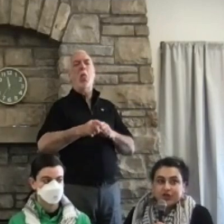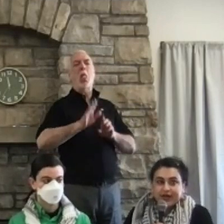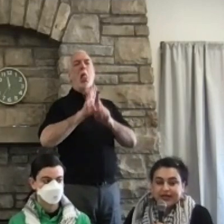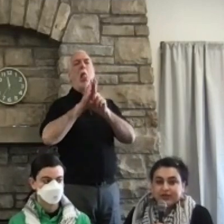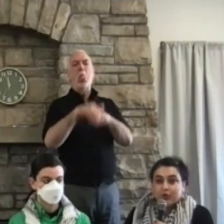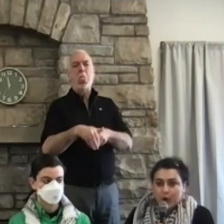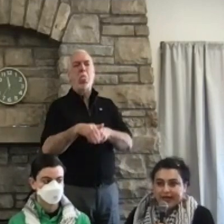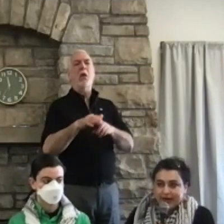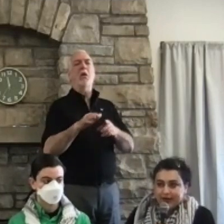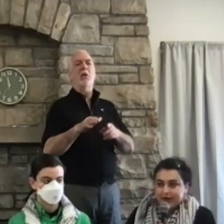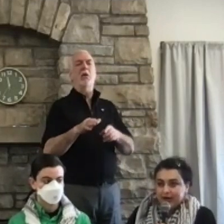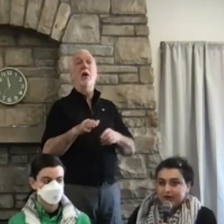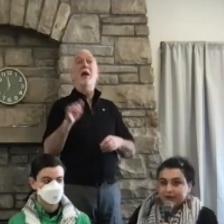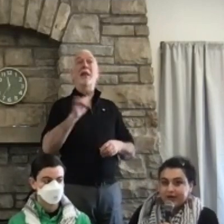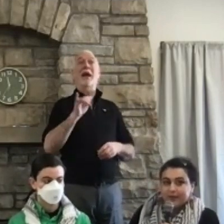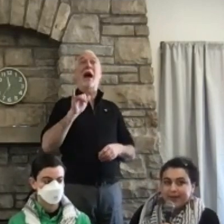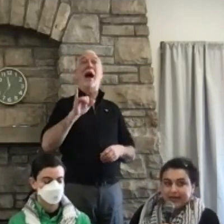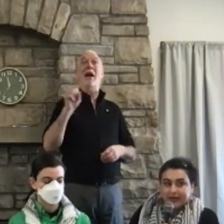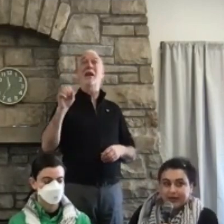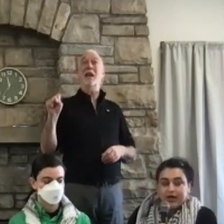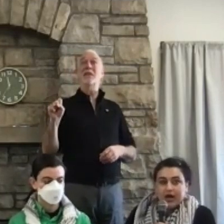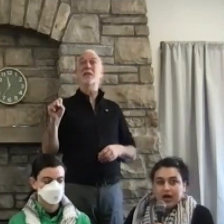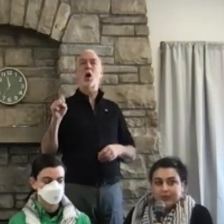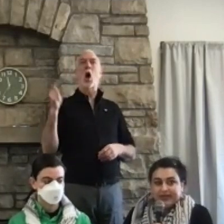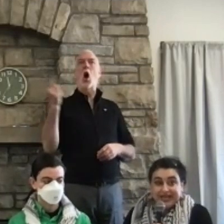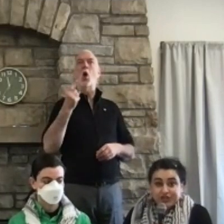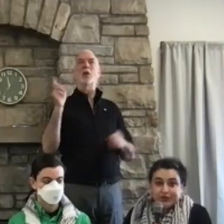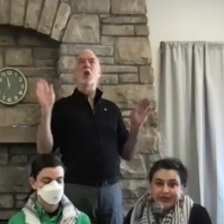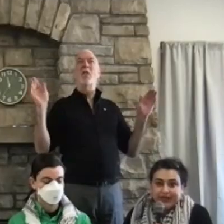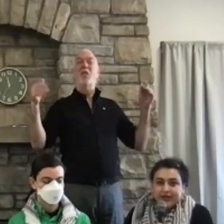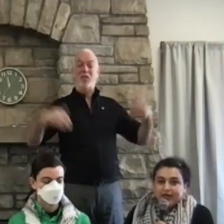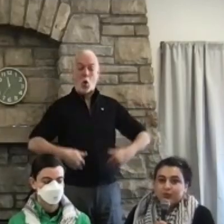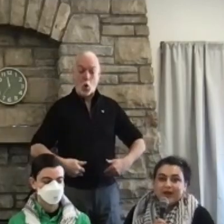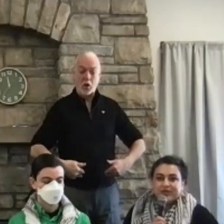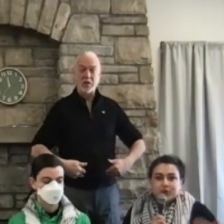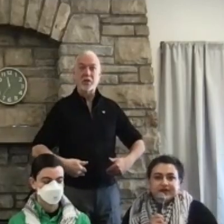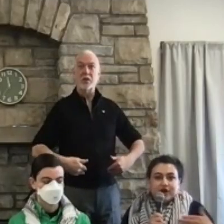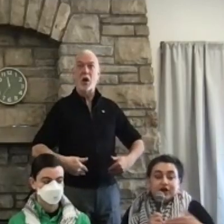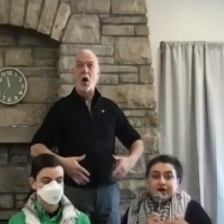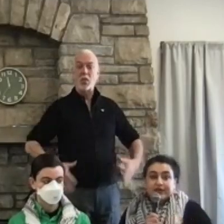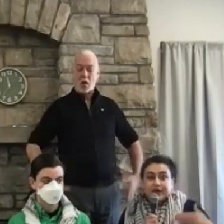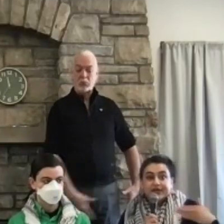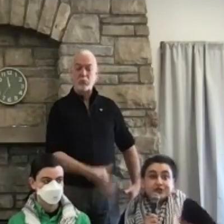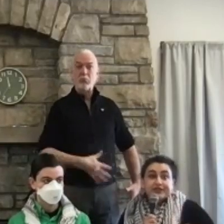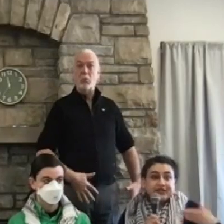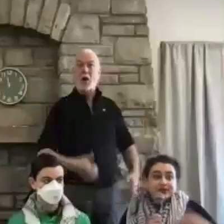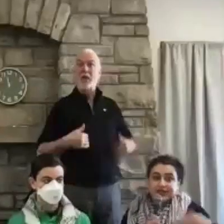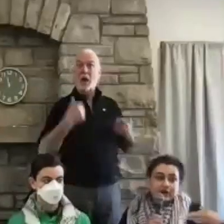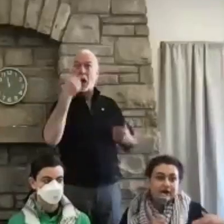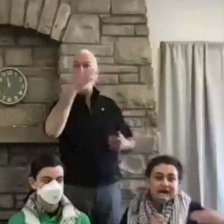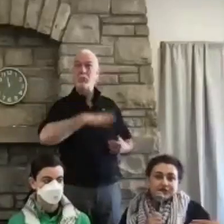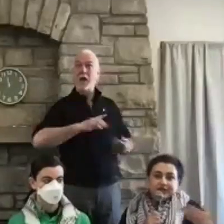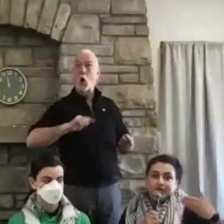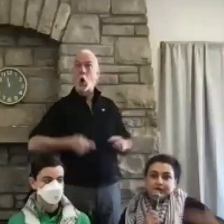IOF targeting the groin area of our young men and intentionally. It's why a majority of the injuries that you